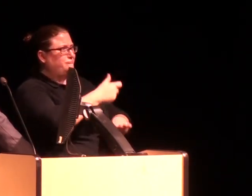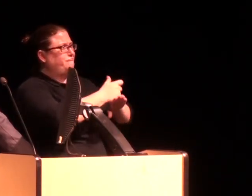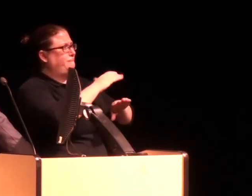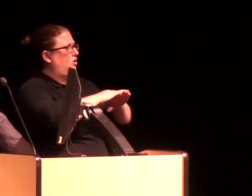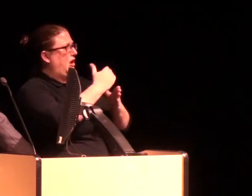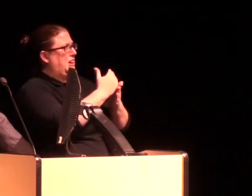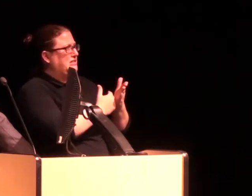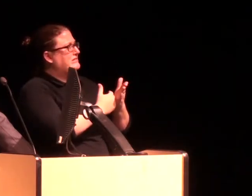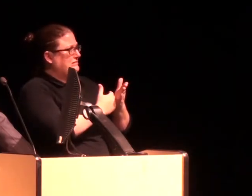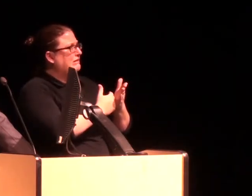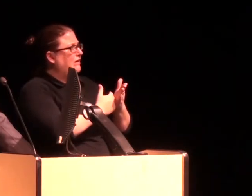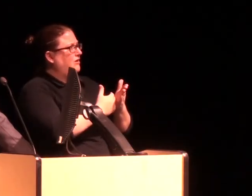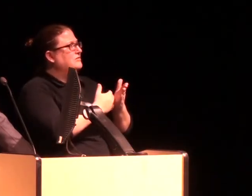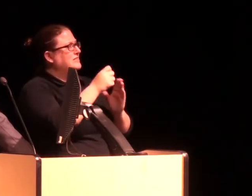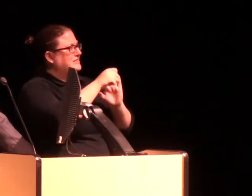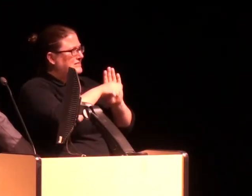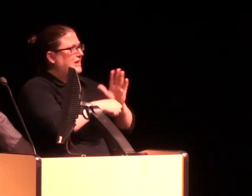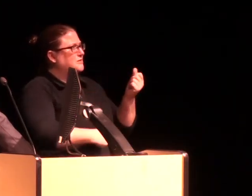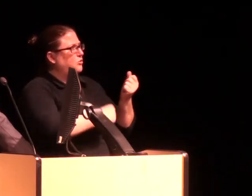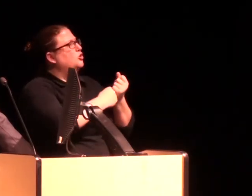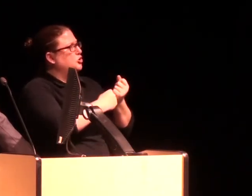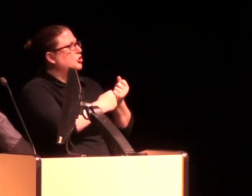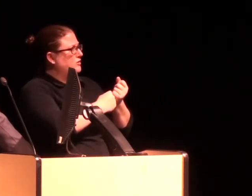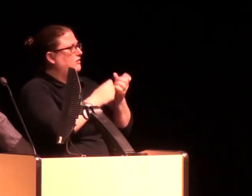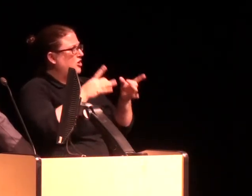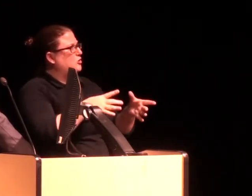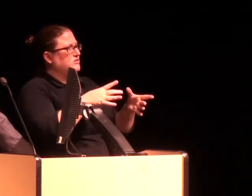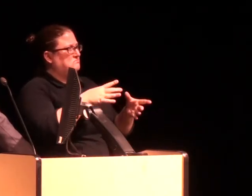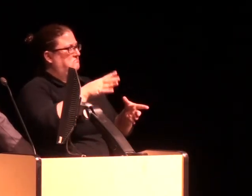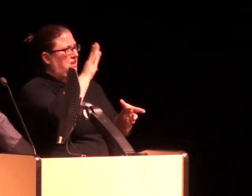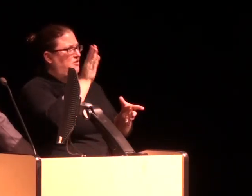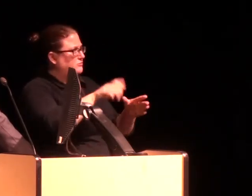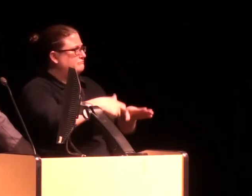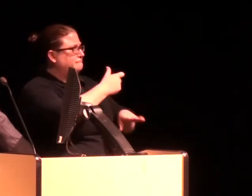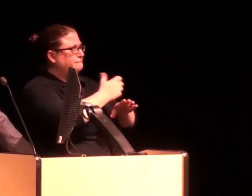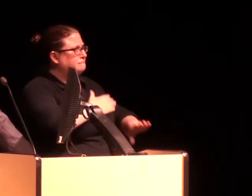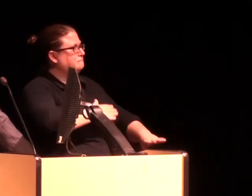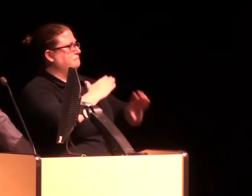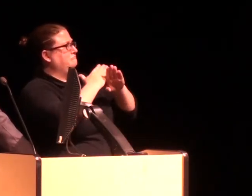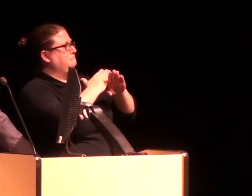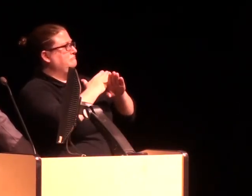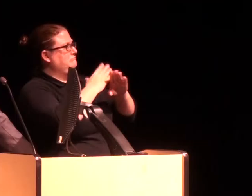I never see an embargo, a blockade against Chile. I never saw that. And